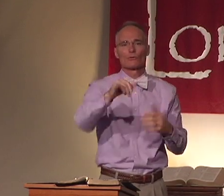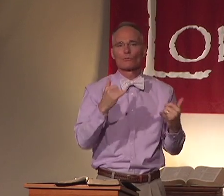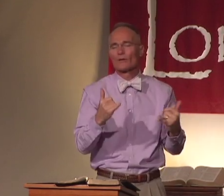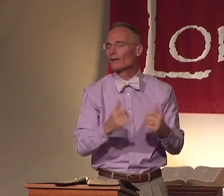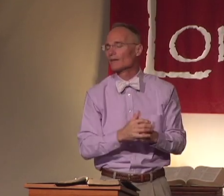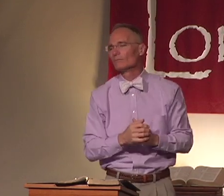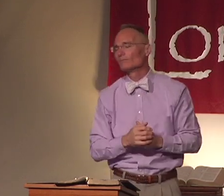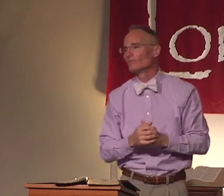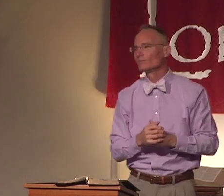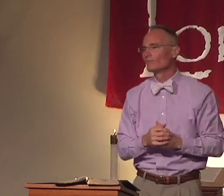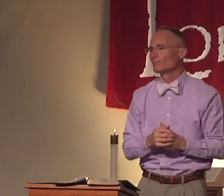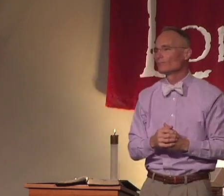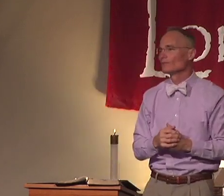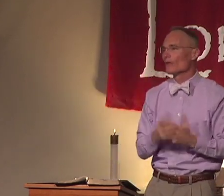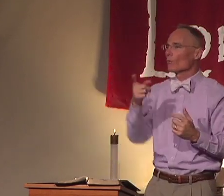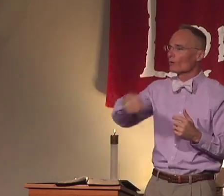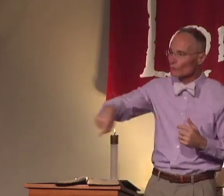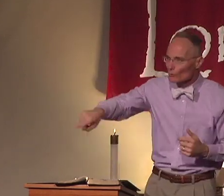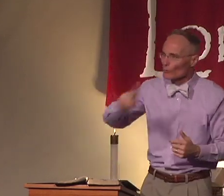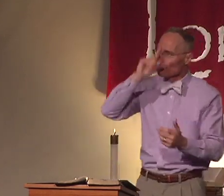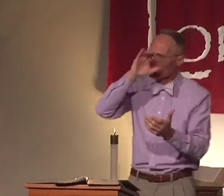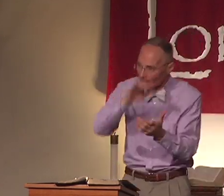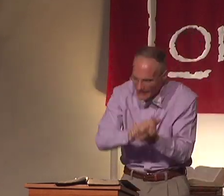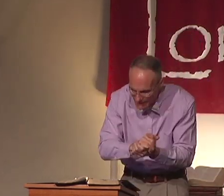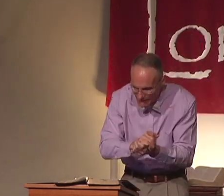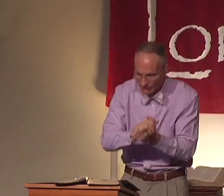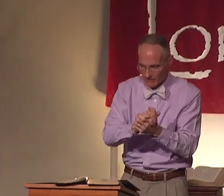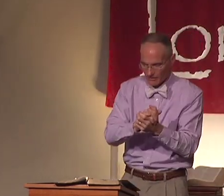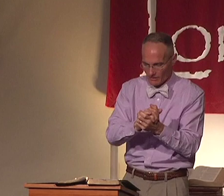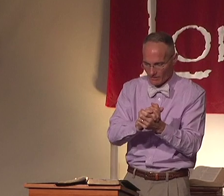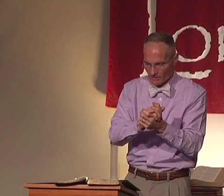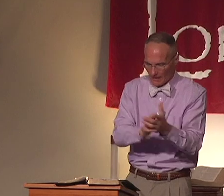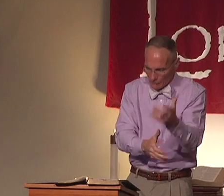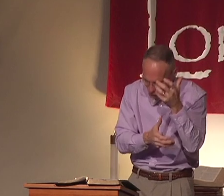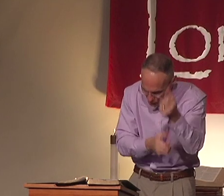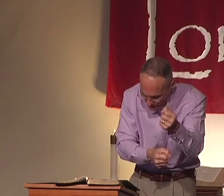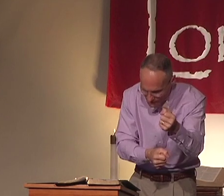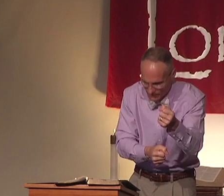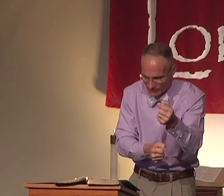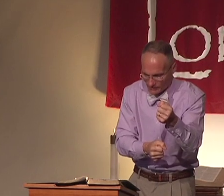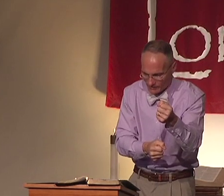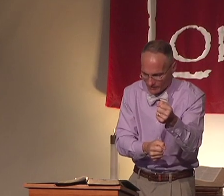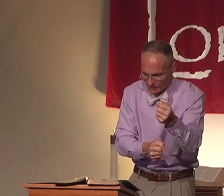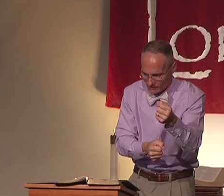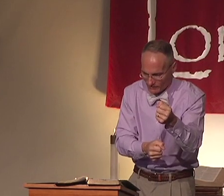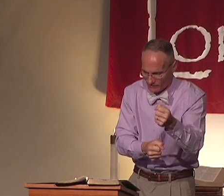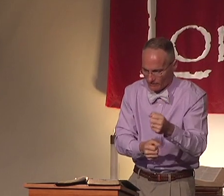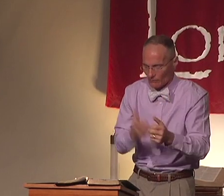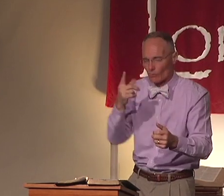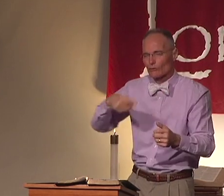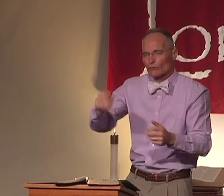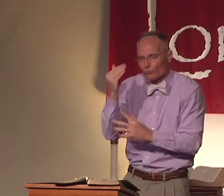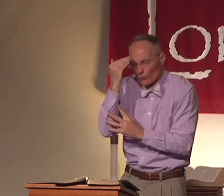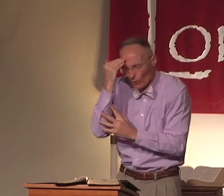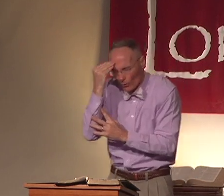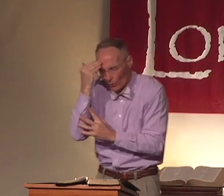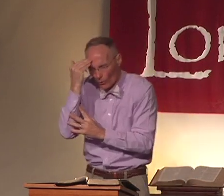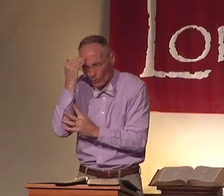Jesus wants the same from you today. He wants you to believe and trust. He wants you